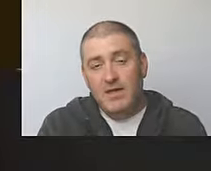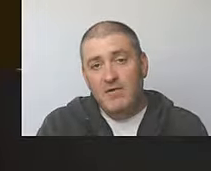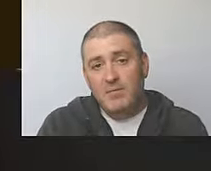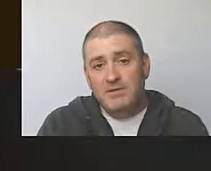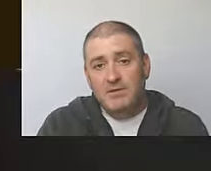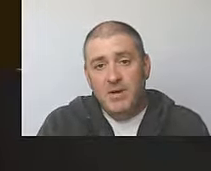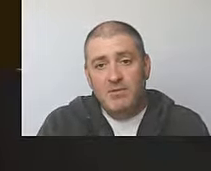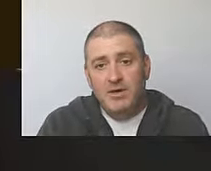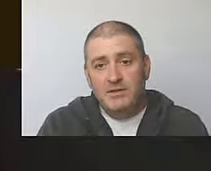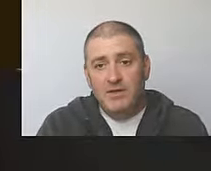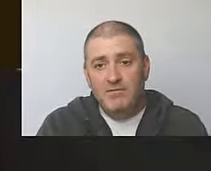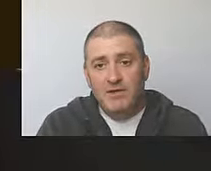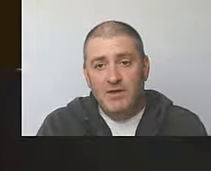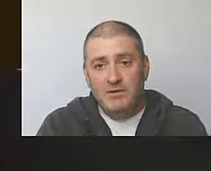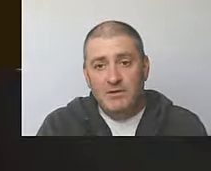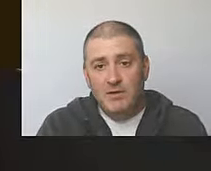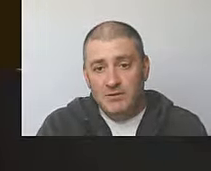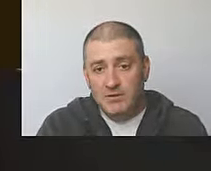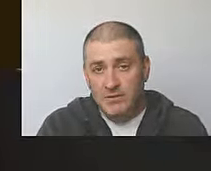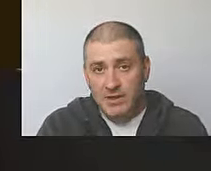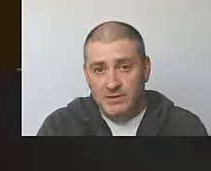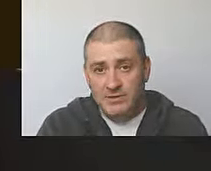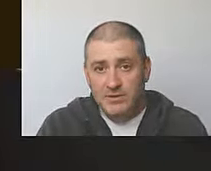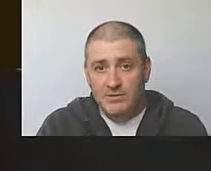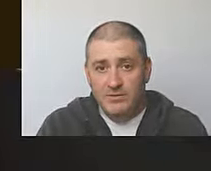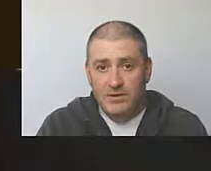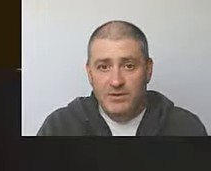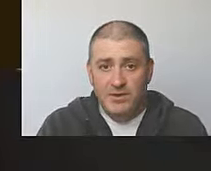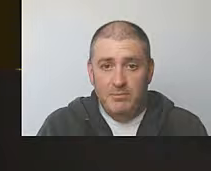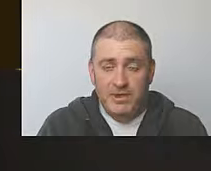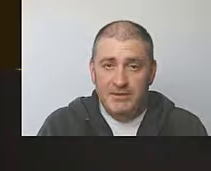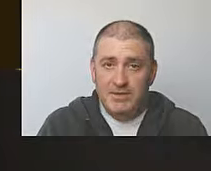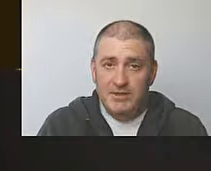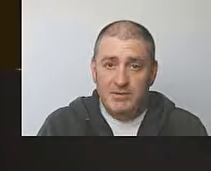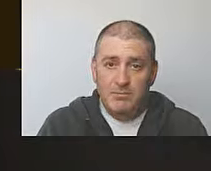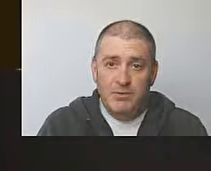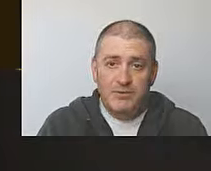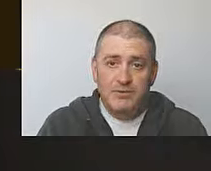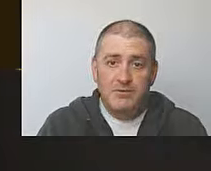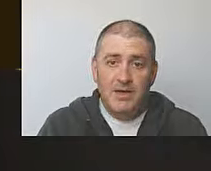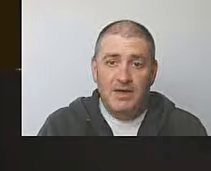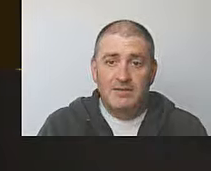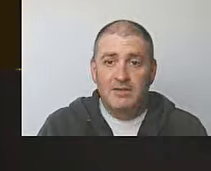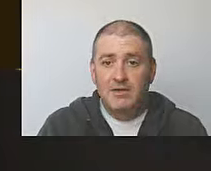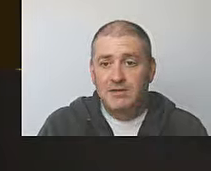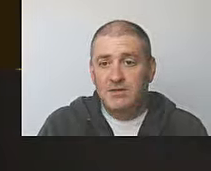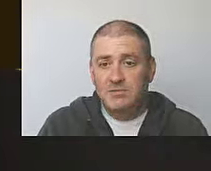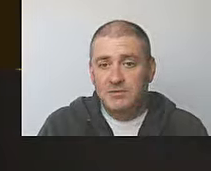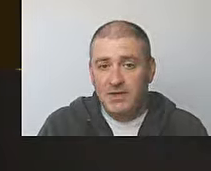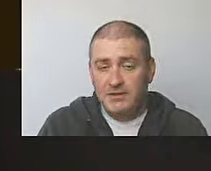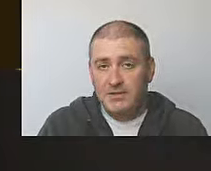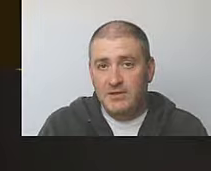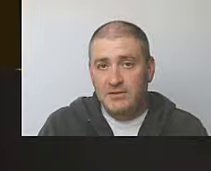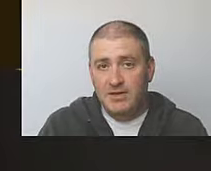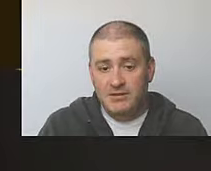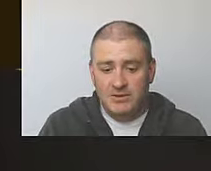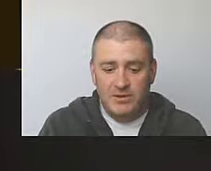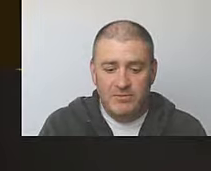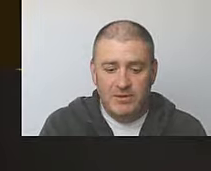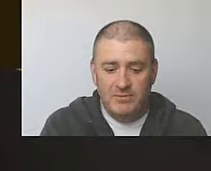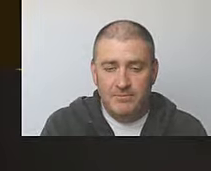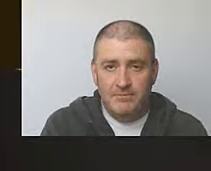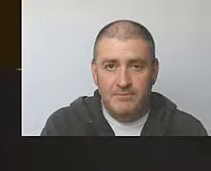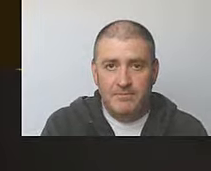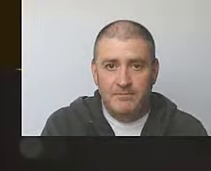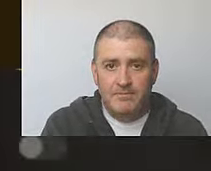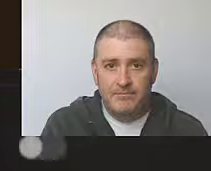And there have been some upgrades over in console land too, with the PlayStation Portal adding adjustable text size and a screen